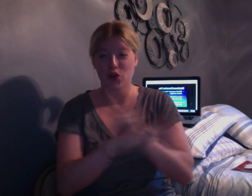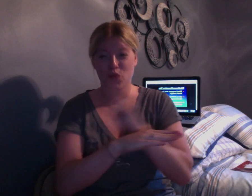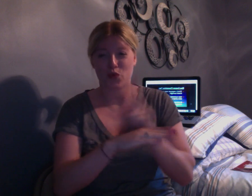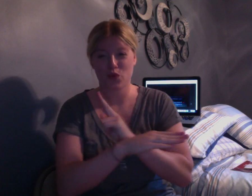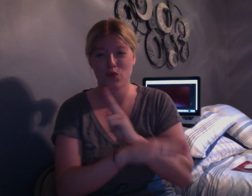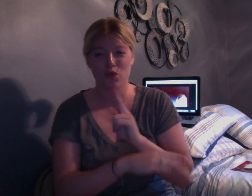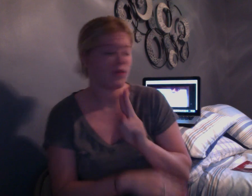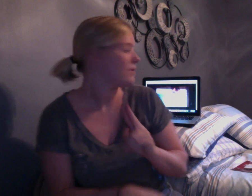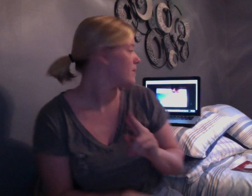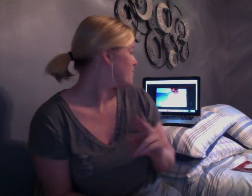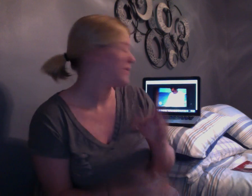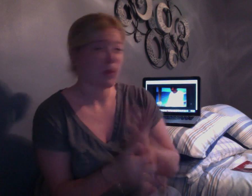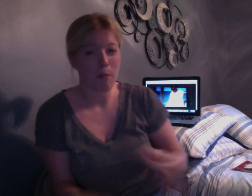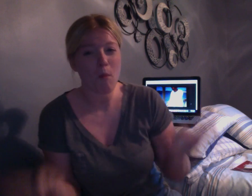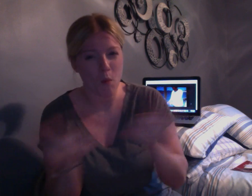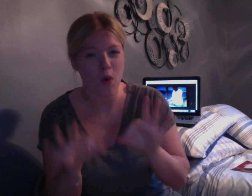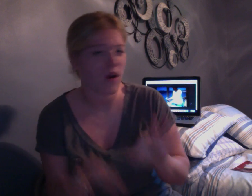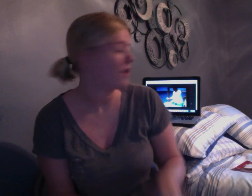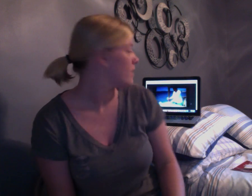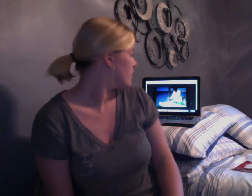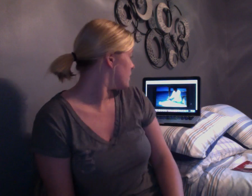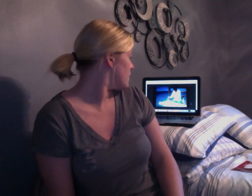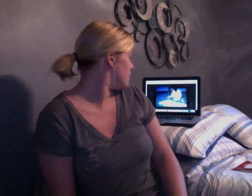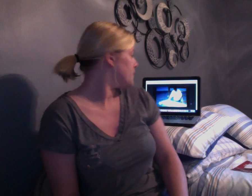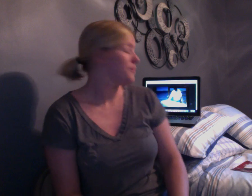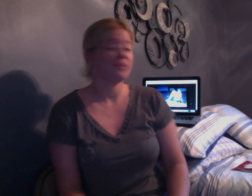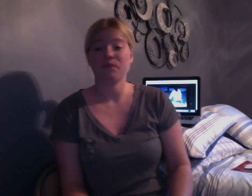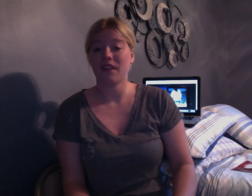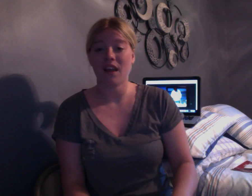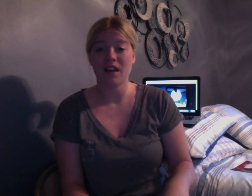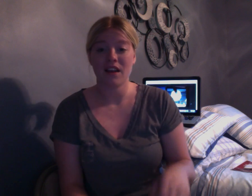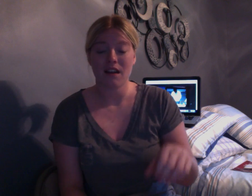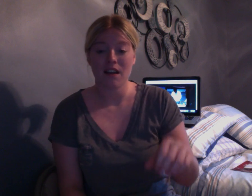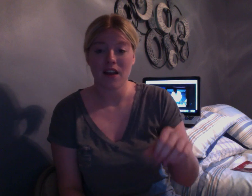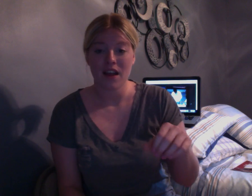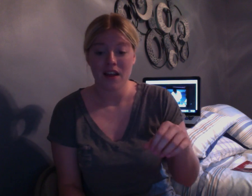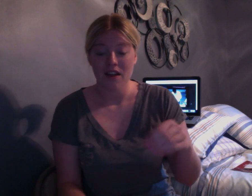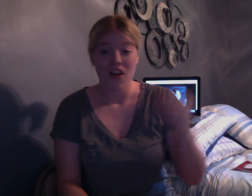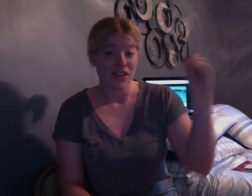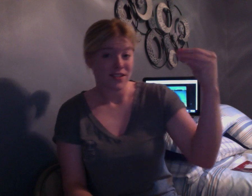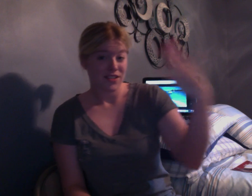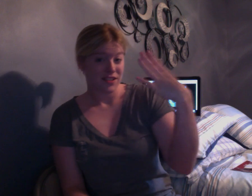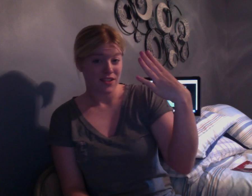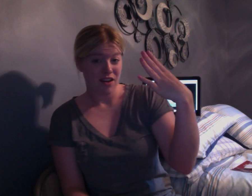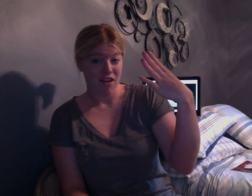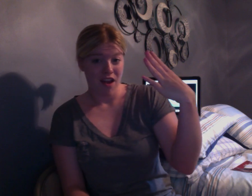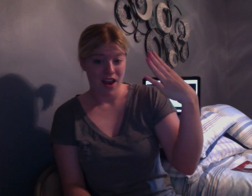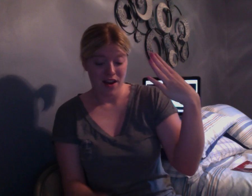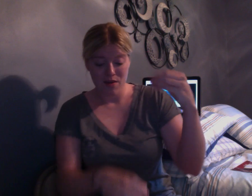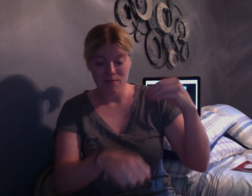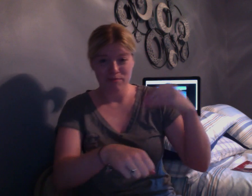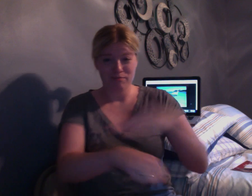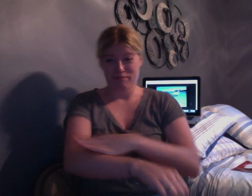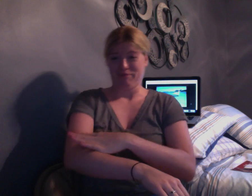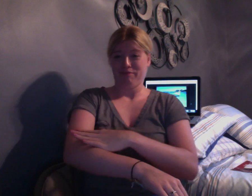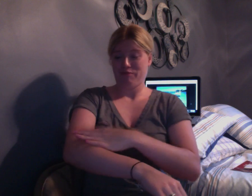possible. Sunburns are the leading cause of skin cancer. Tanning is the skin's defense response to the skin's damaging rays,